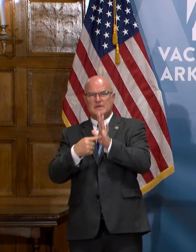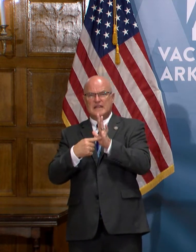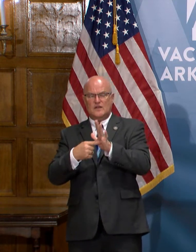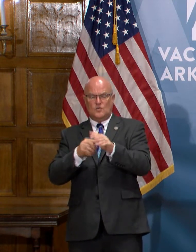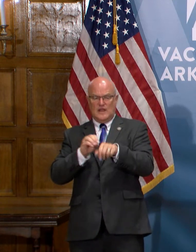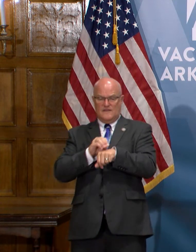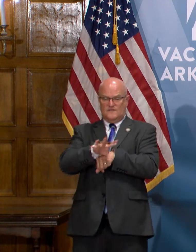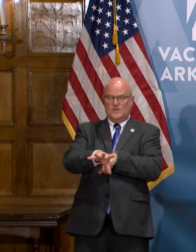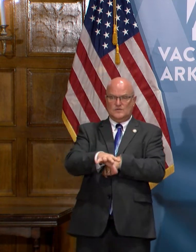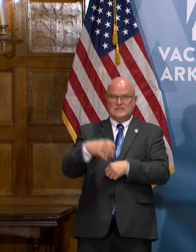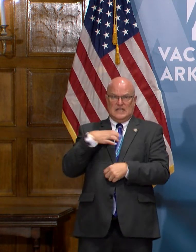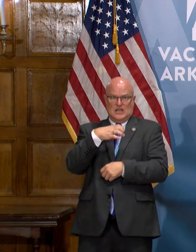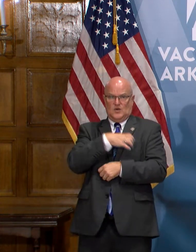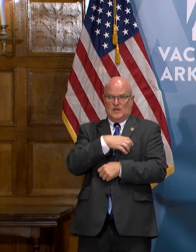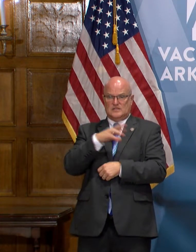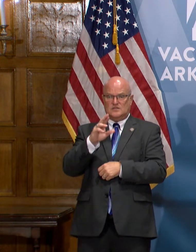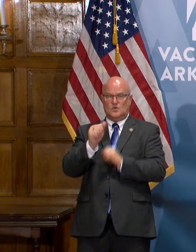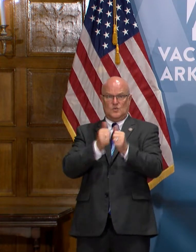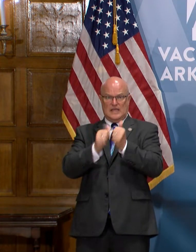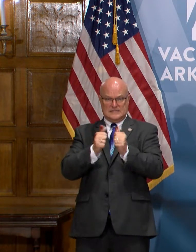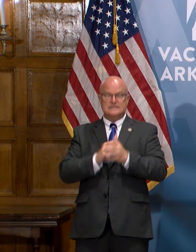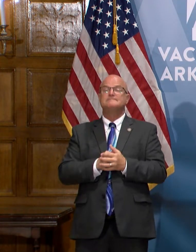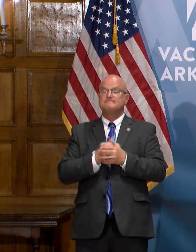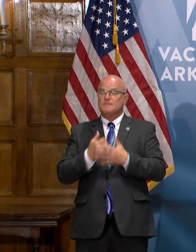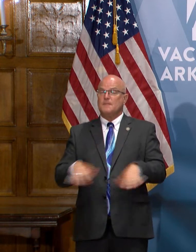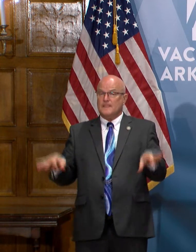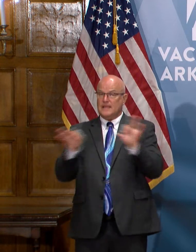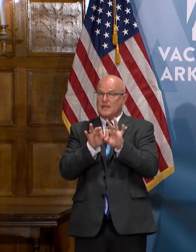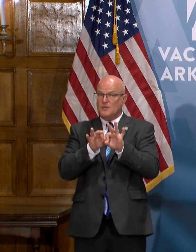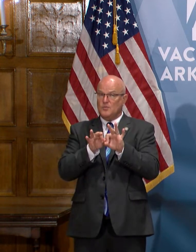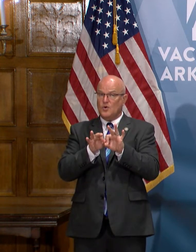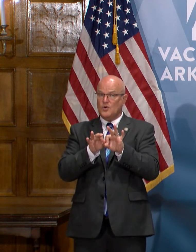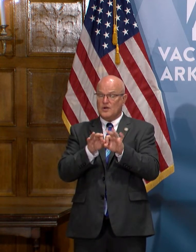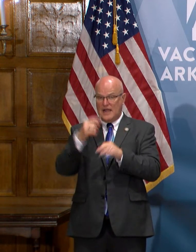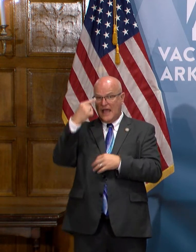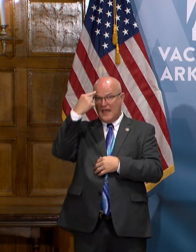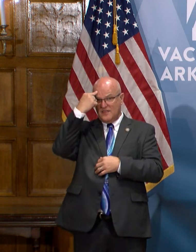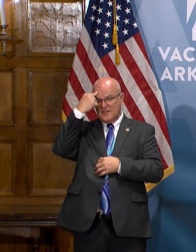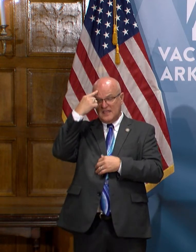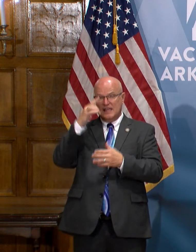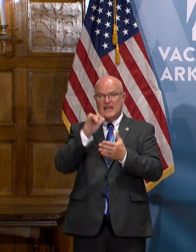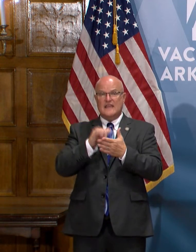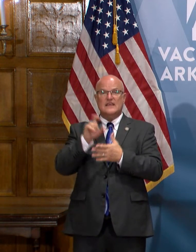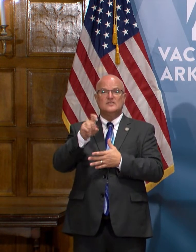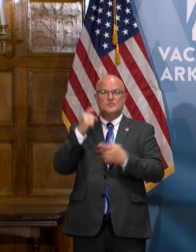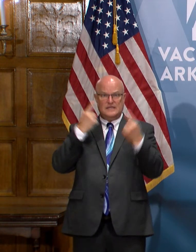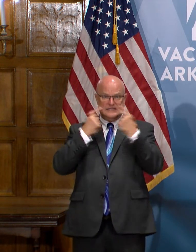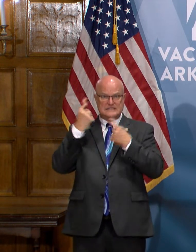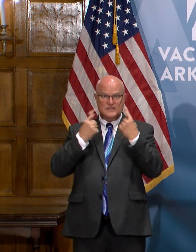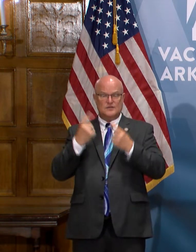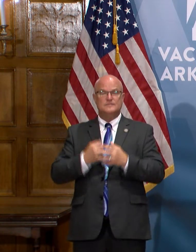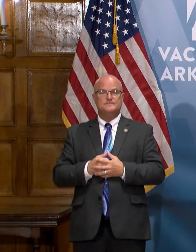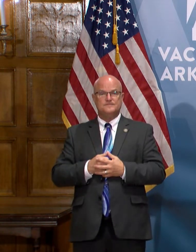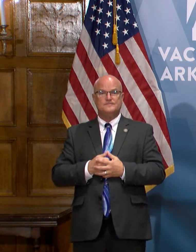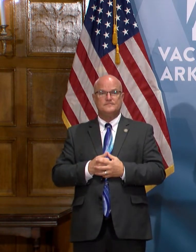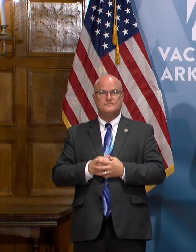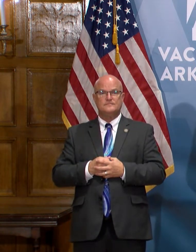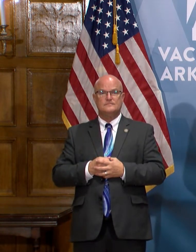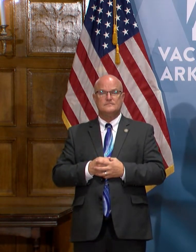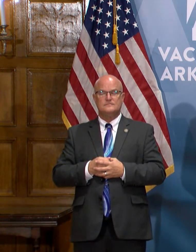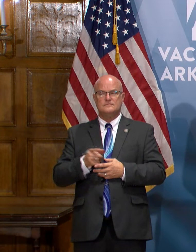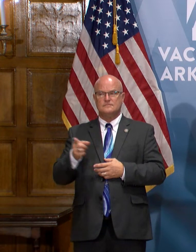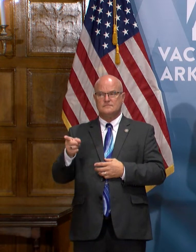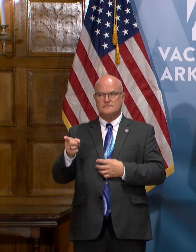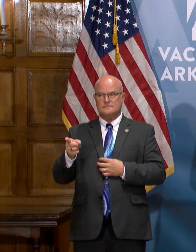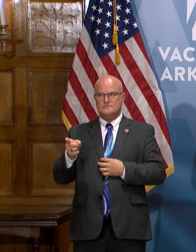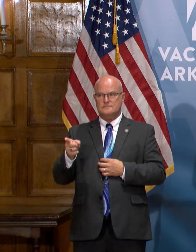in congressional races. And that is an important factor, I believe, that should be considered. And